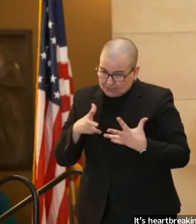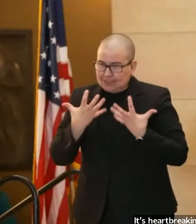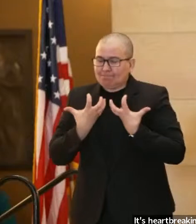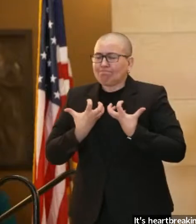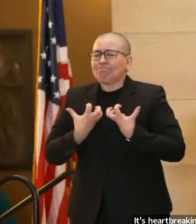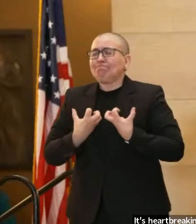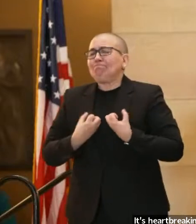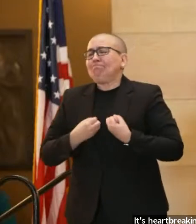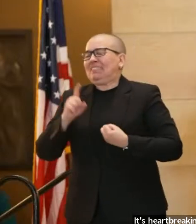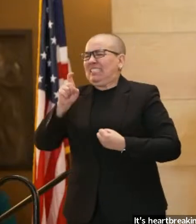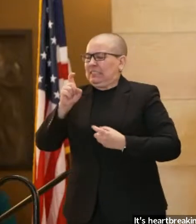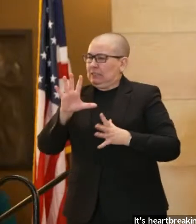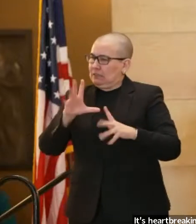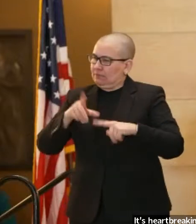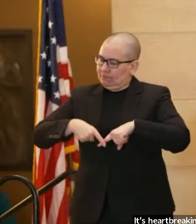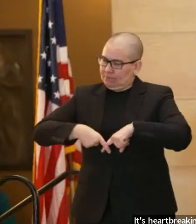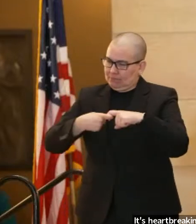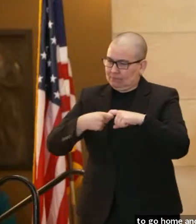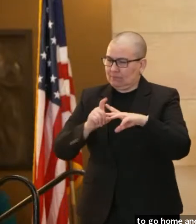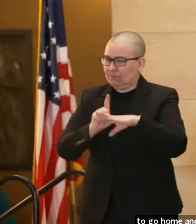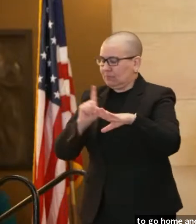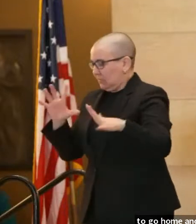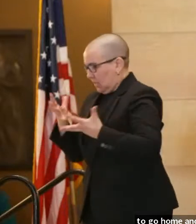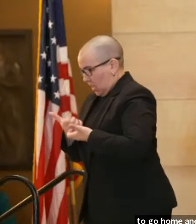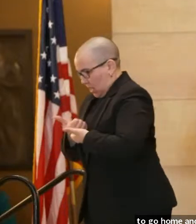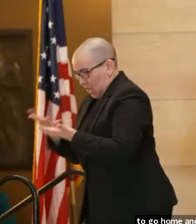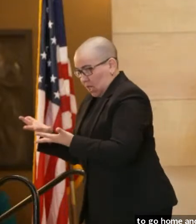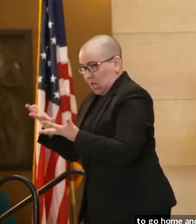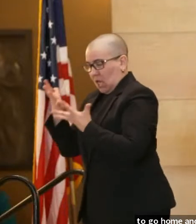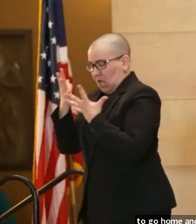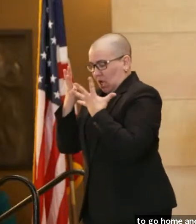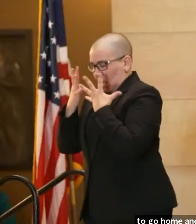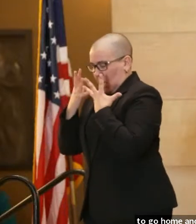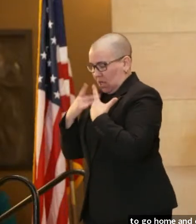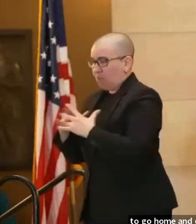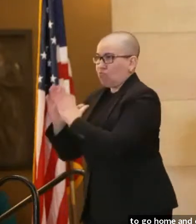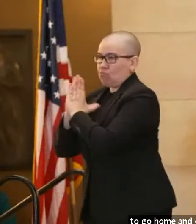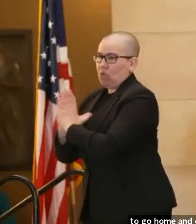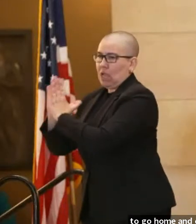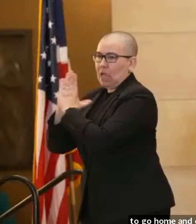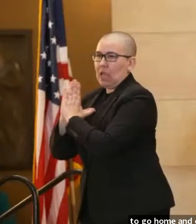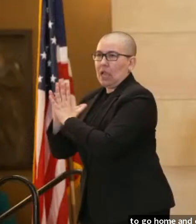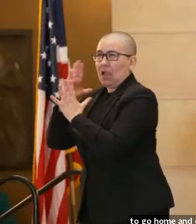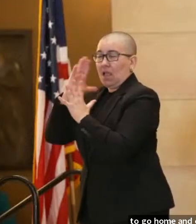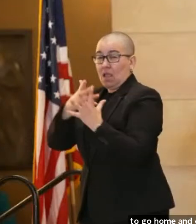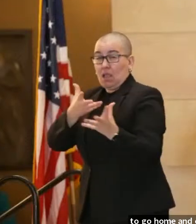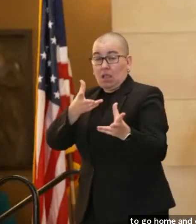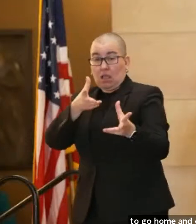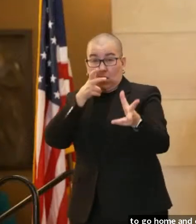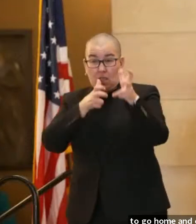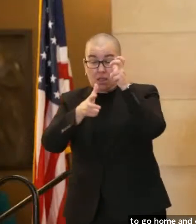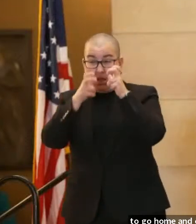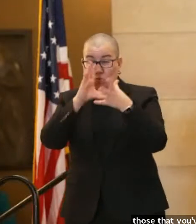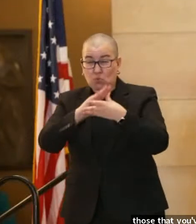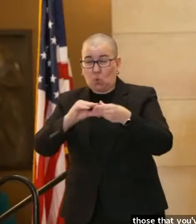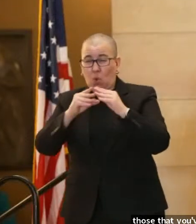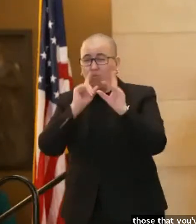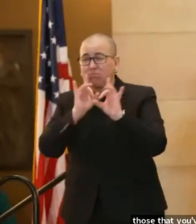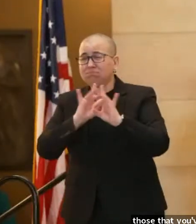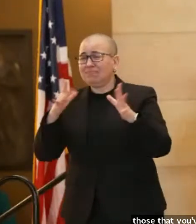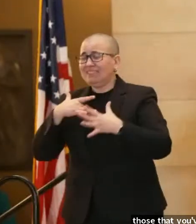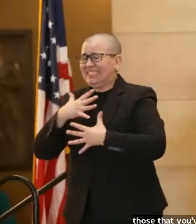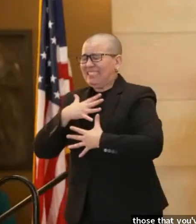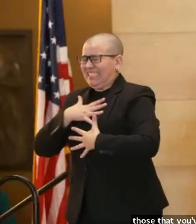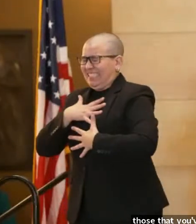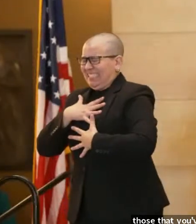under the covers and pray for those that you've heard the stories about, and then get up the next day. And when you come to a dead end,